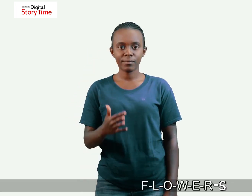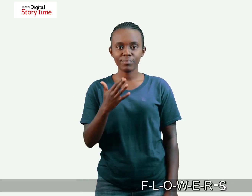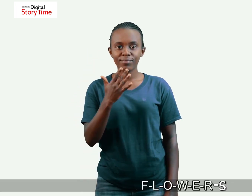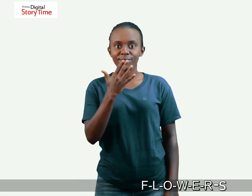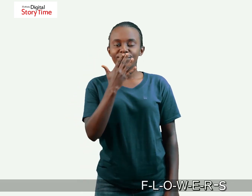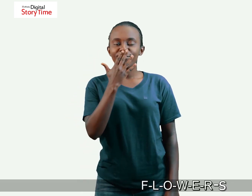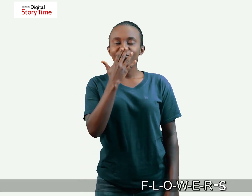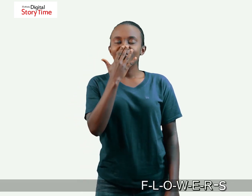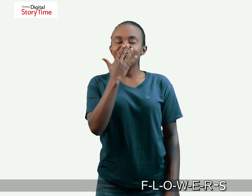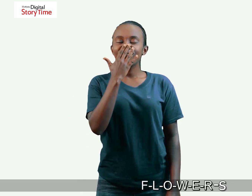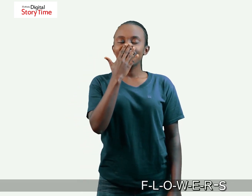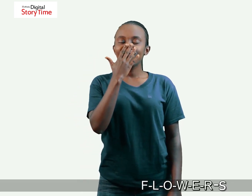Flower.